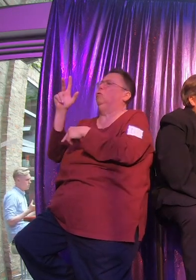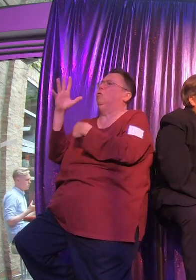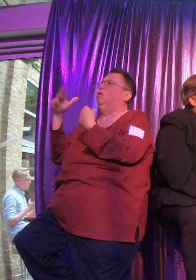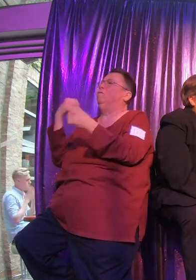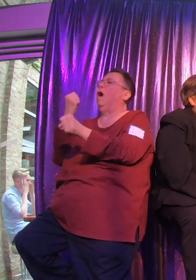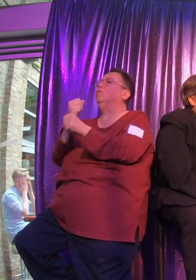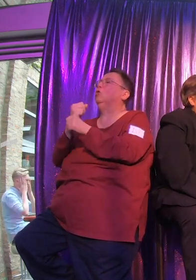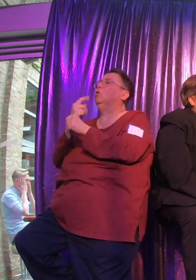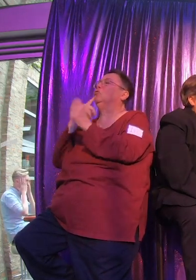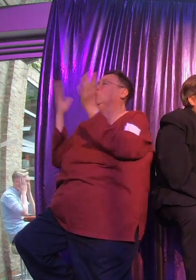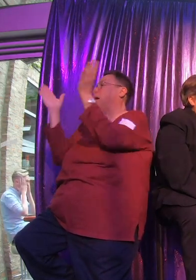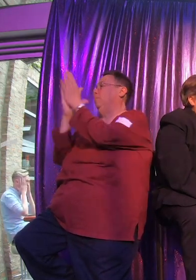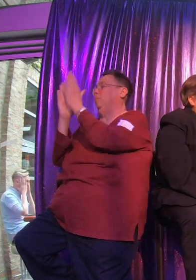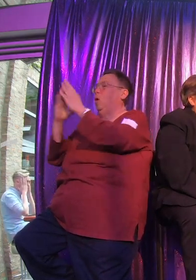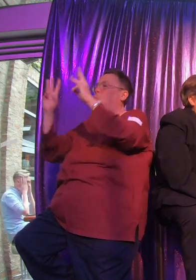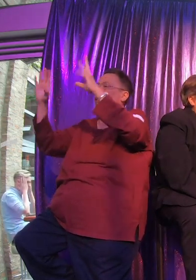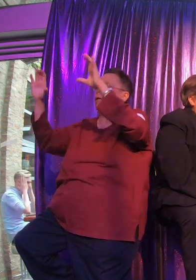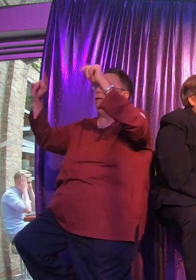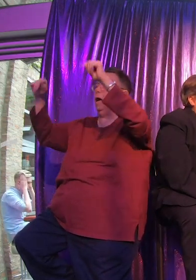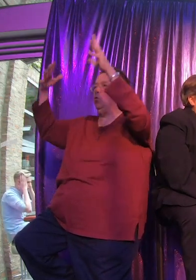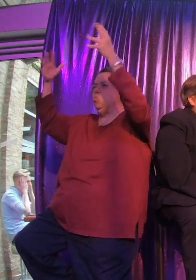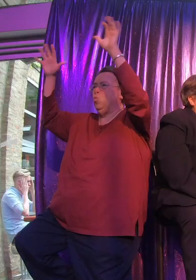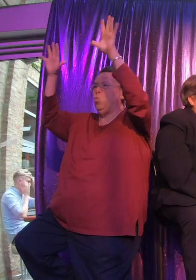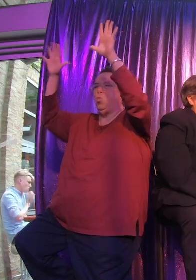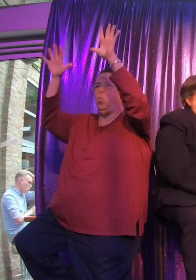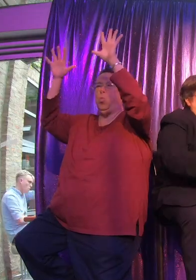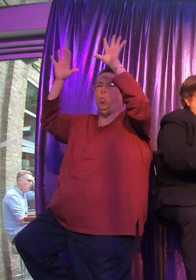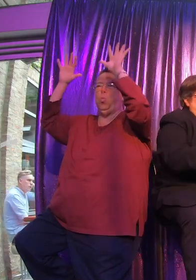35 years. Let's give them a big round of applause again.